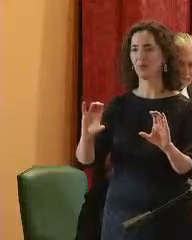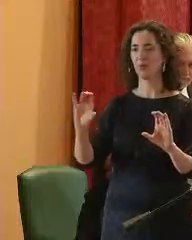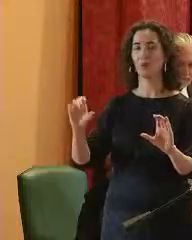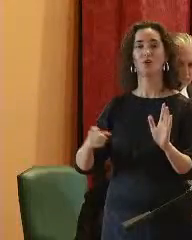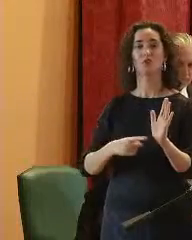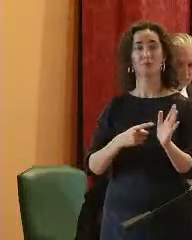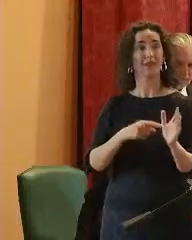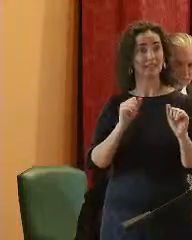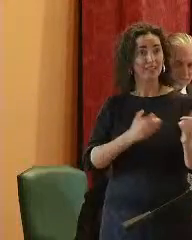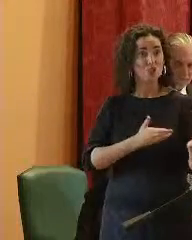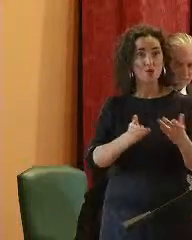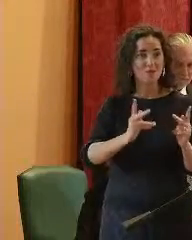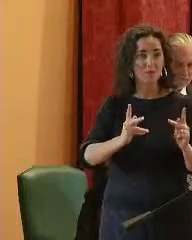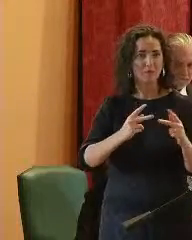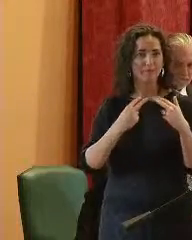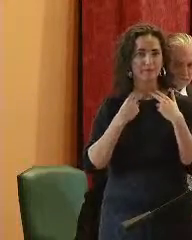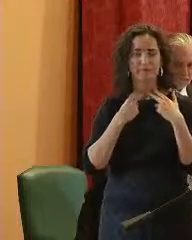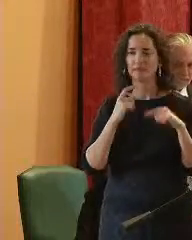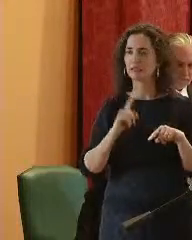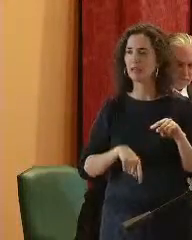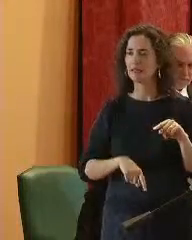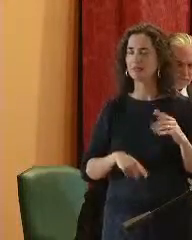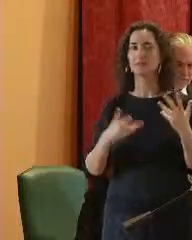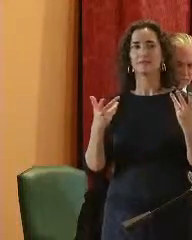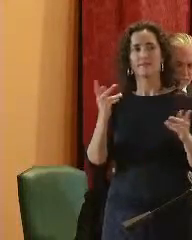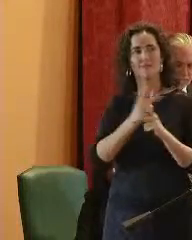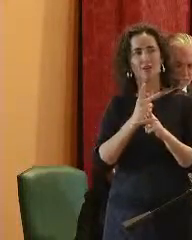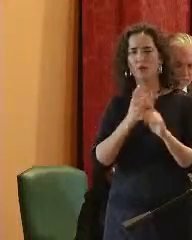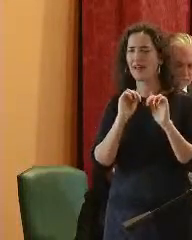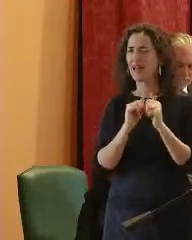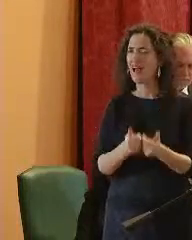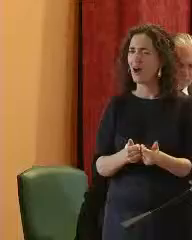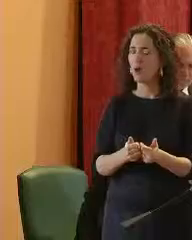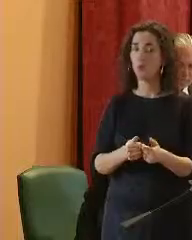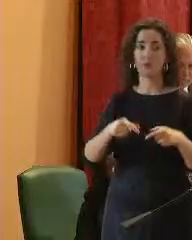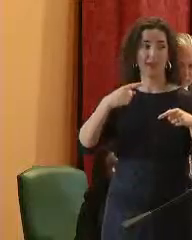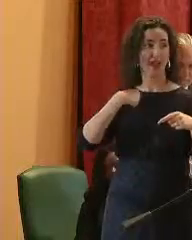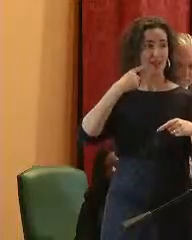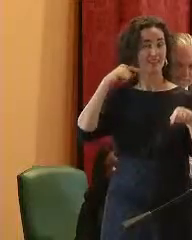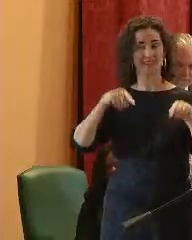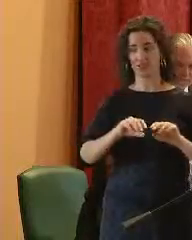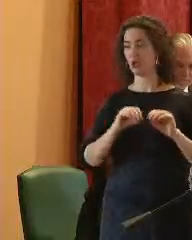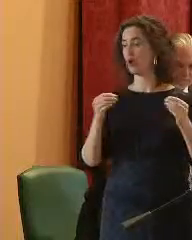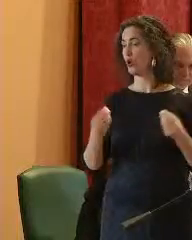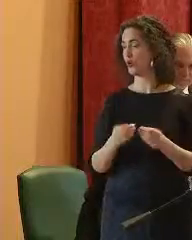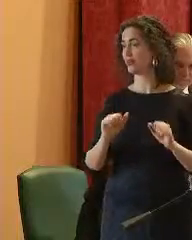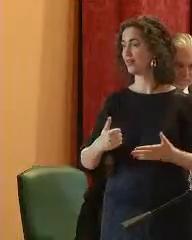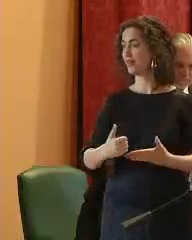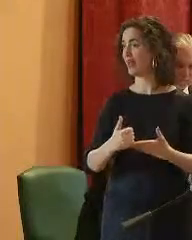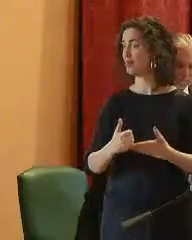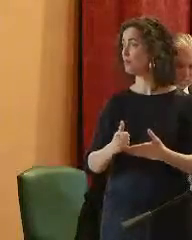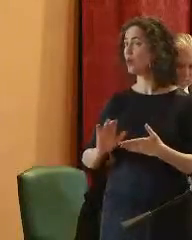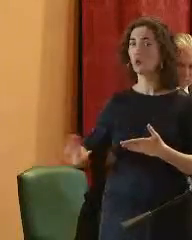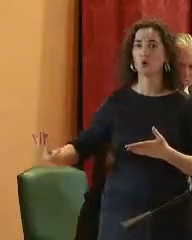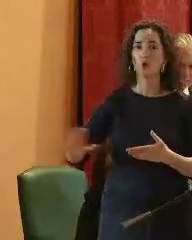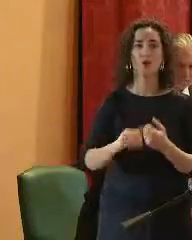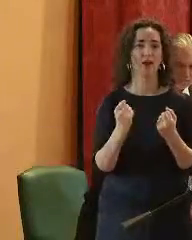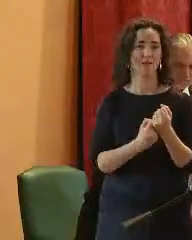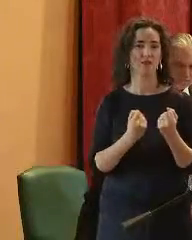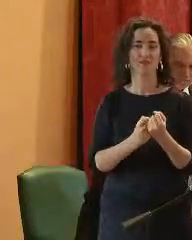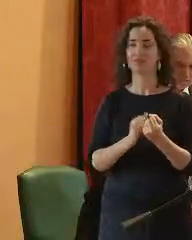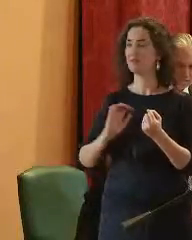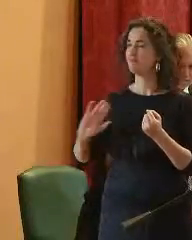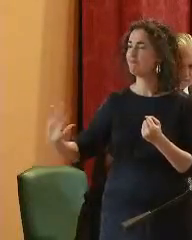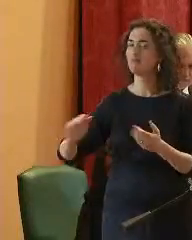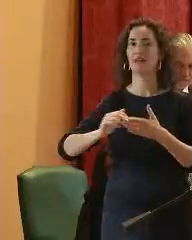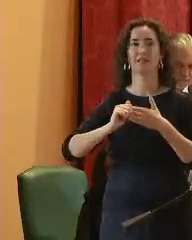people as we could. And so we need to figure out how to do that. And I think this organization can help with your advocacy and the leadership that we